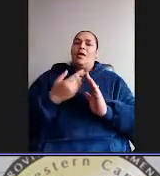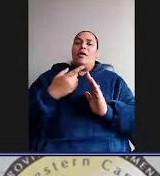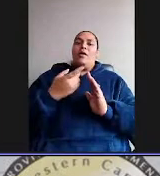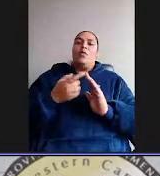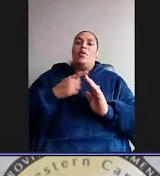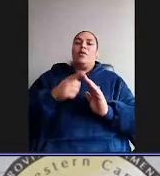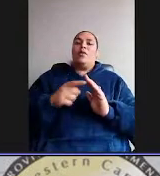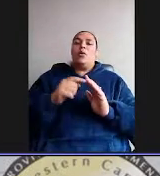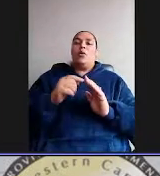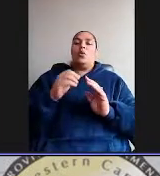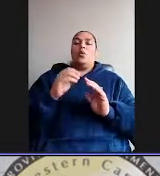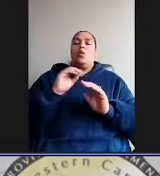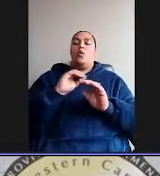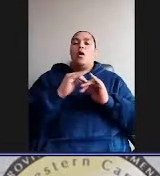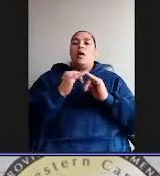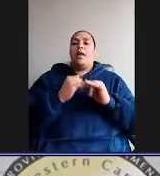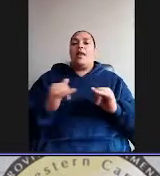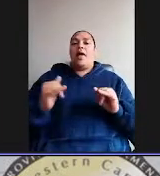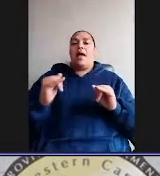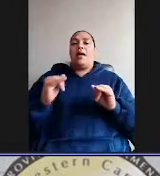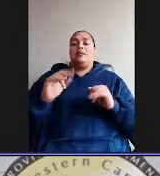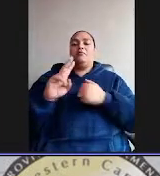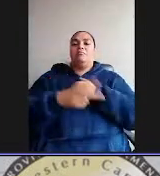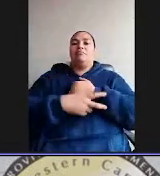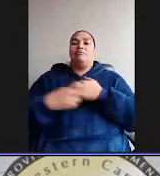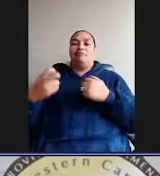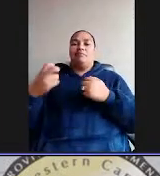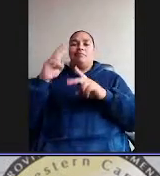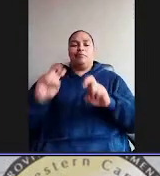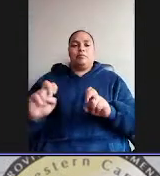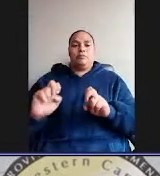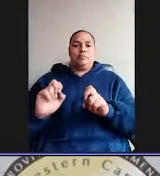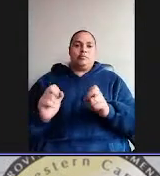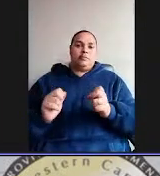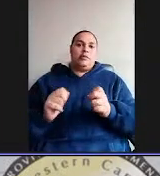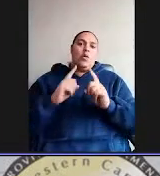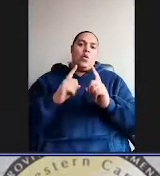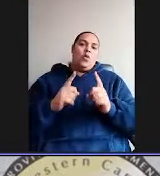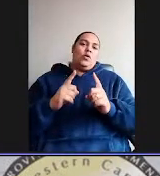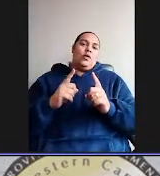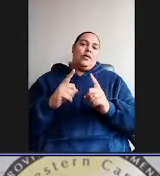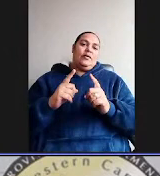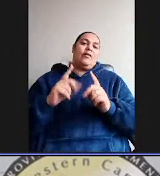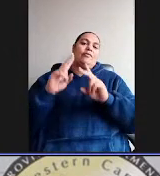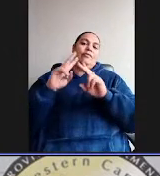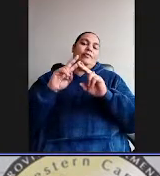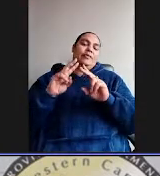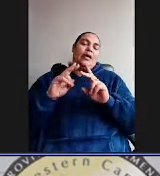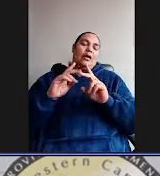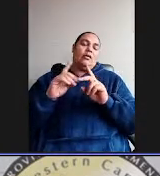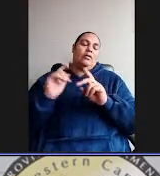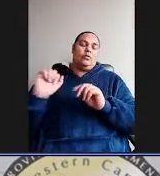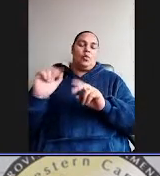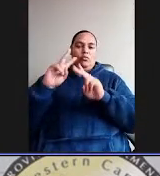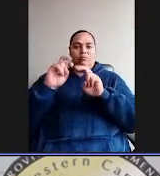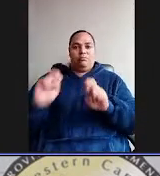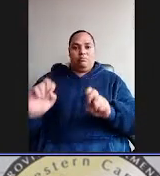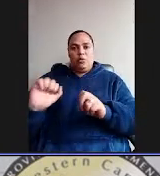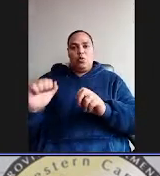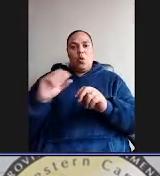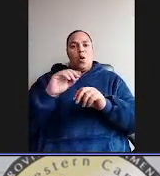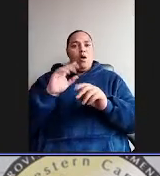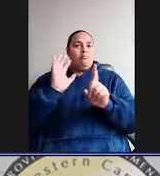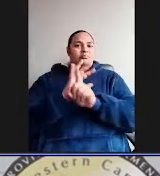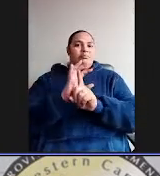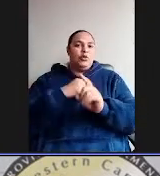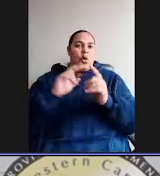security investigation or forensic audit, forensic investigation of the audit. But I know that it's not on the